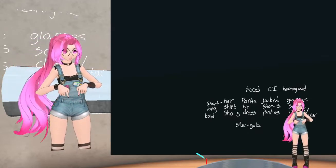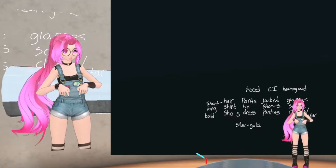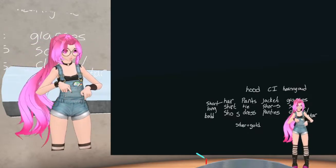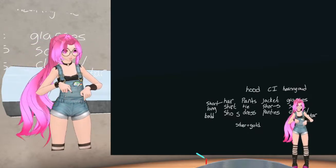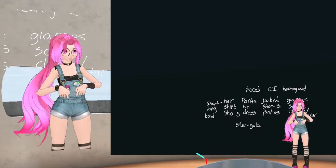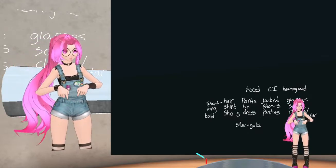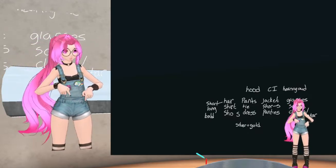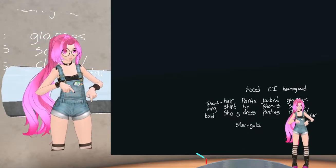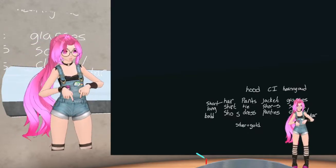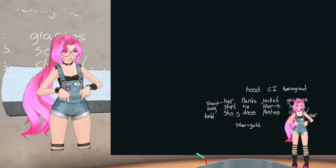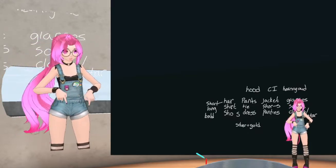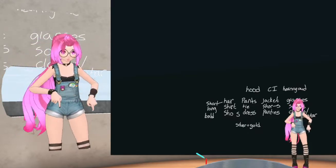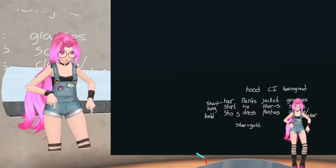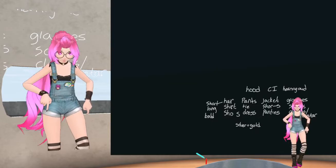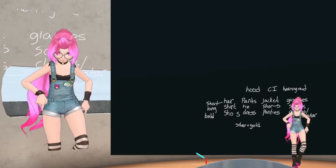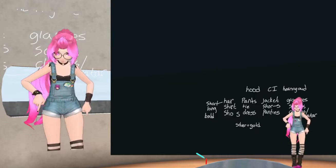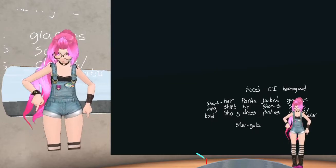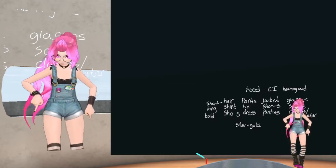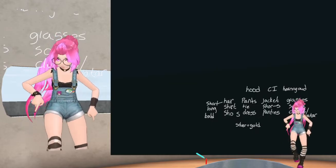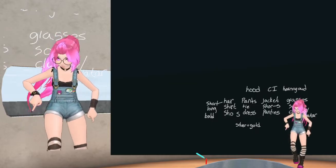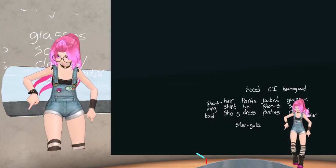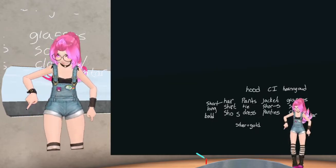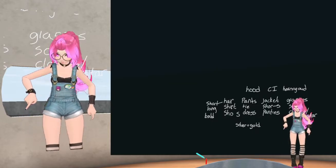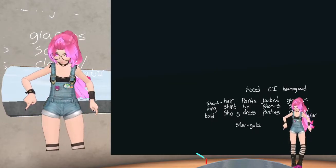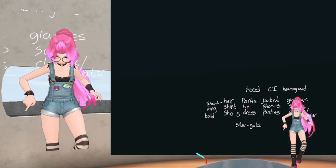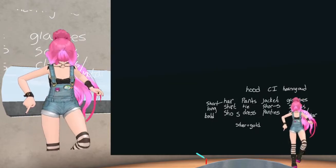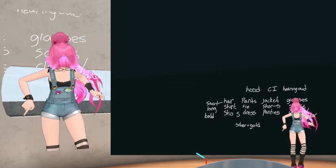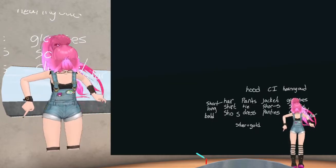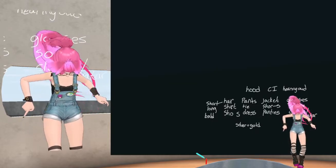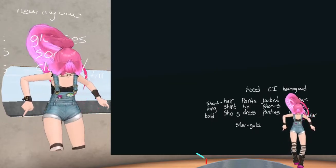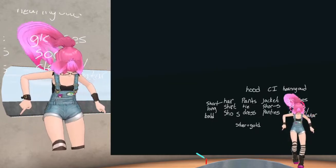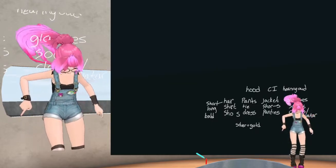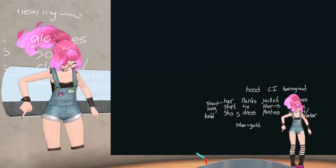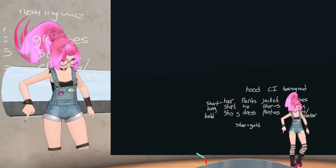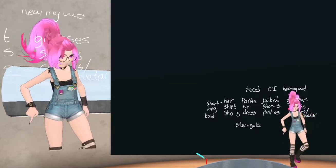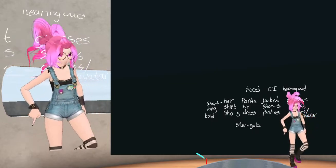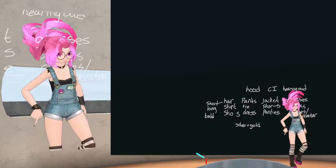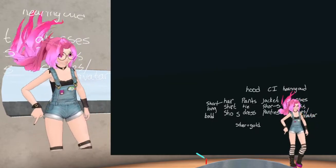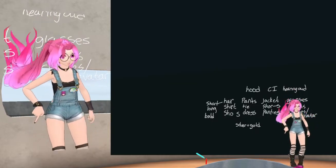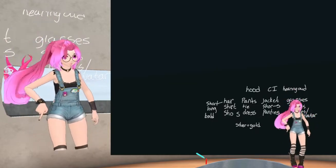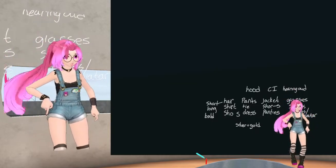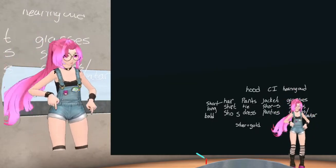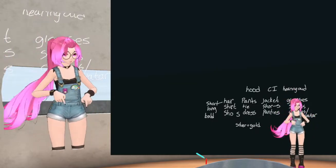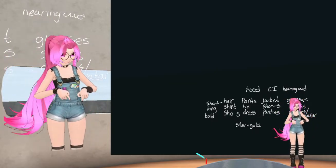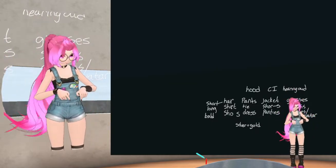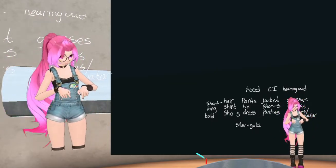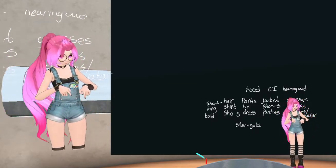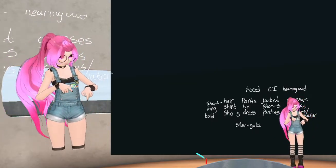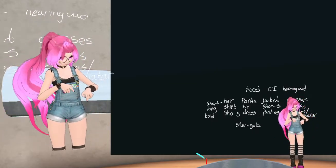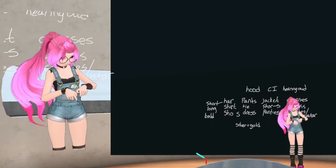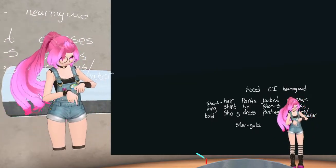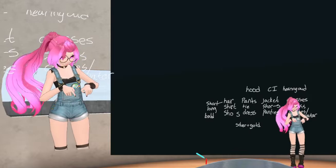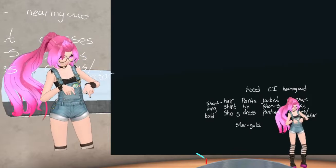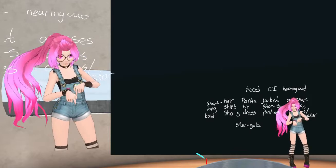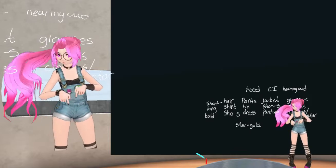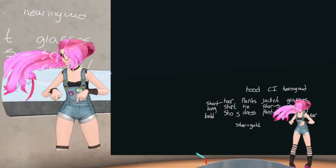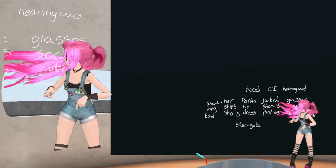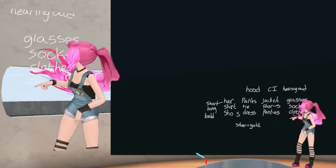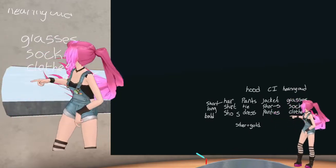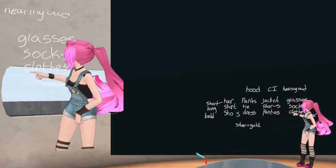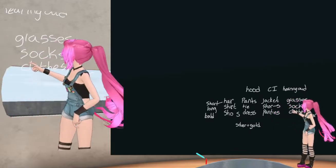legs together. This is like one leg and another leg, and you're trying to get your socks off. So you're rubbing your socks off.